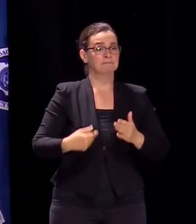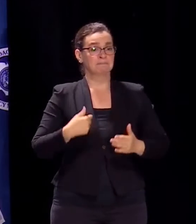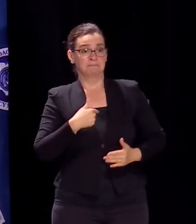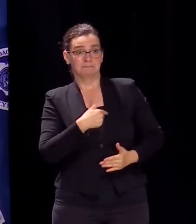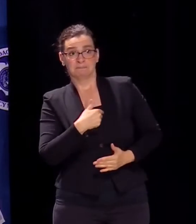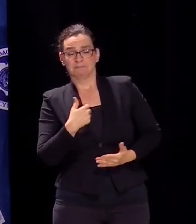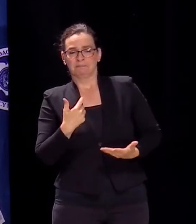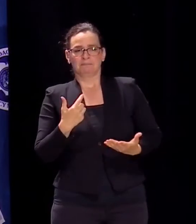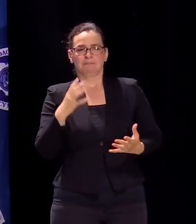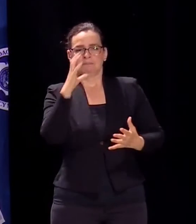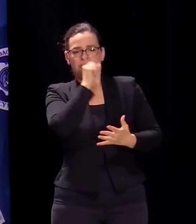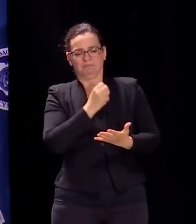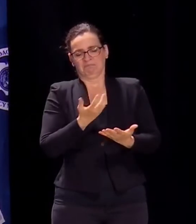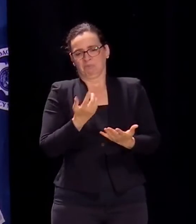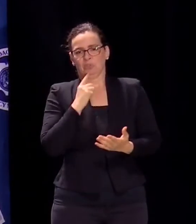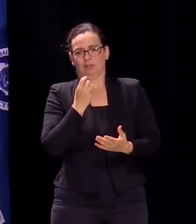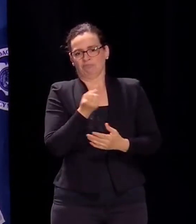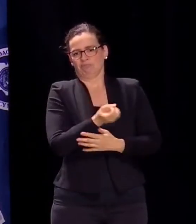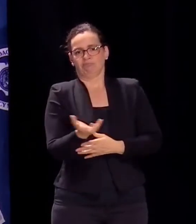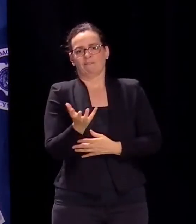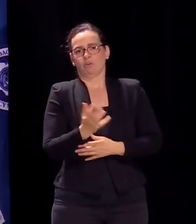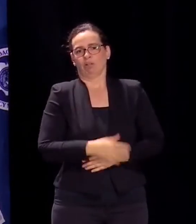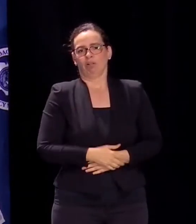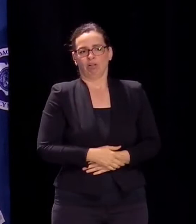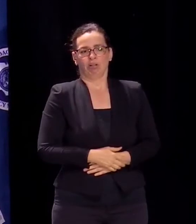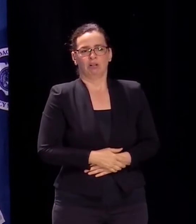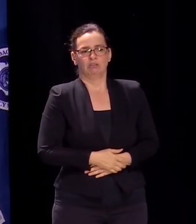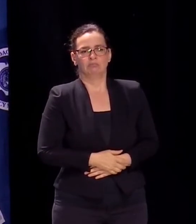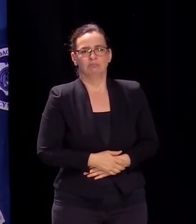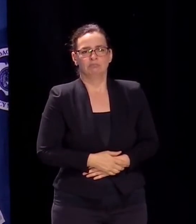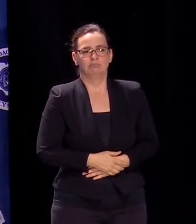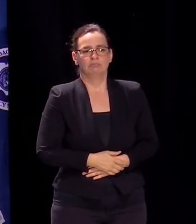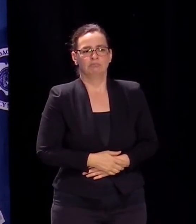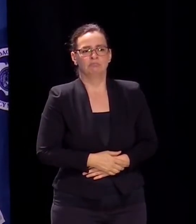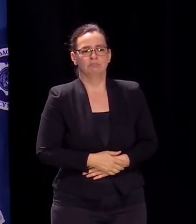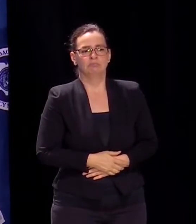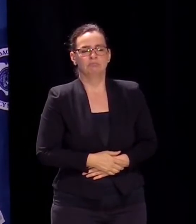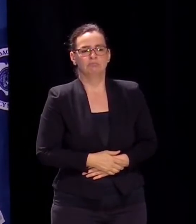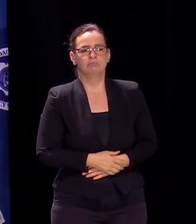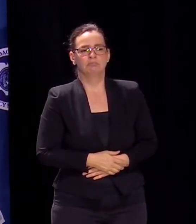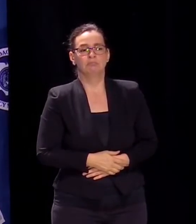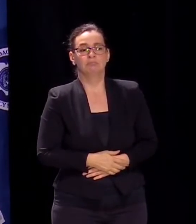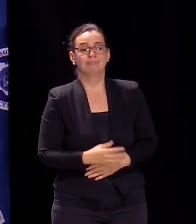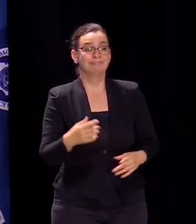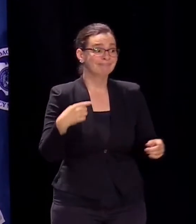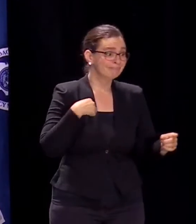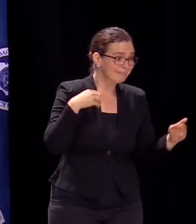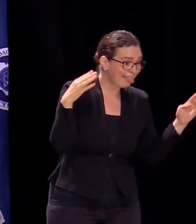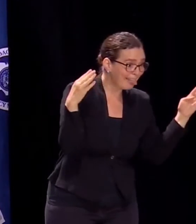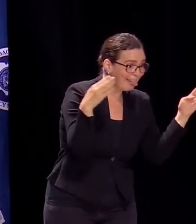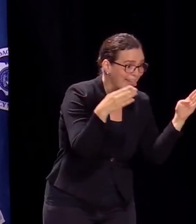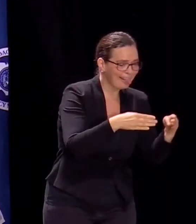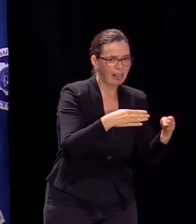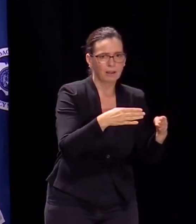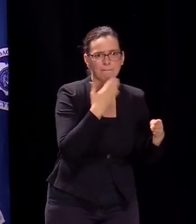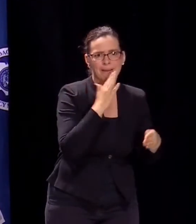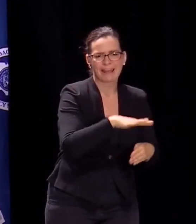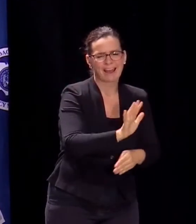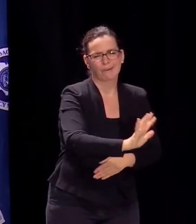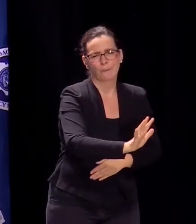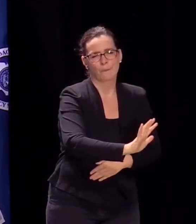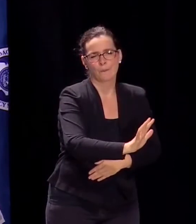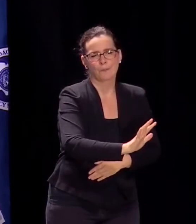And we can probably get that to you, Trish. It's not, I try to focus on the good behavior, not the bad behavior. I get the bad behavior's fun to talk